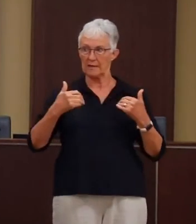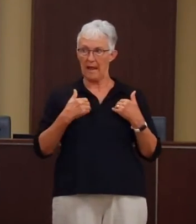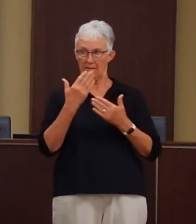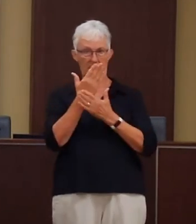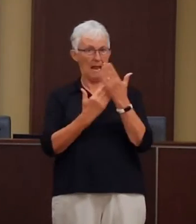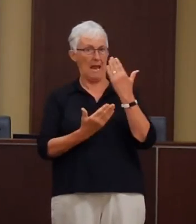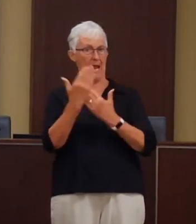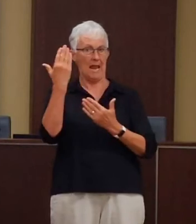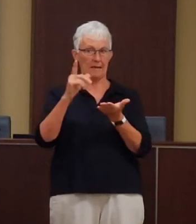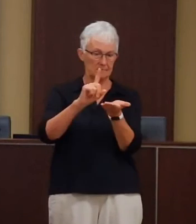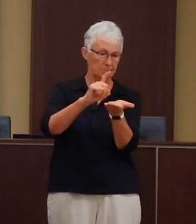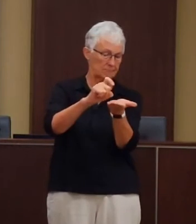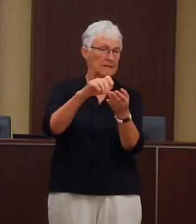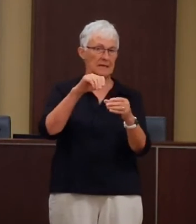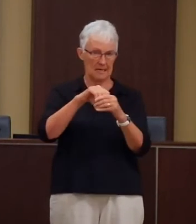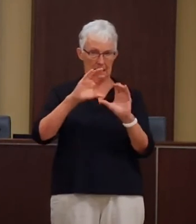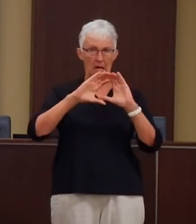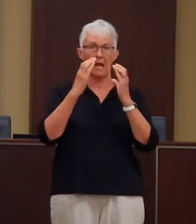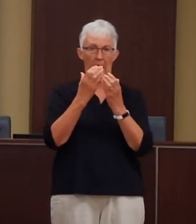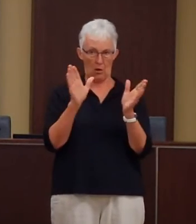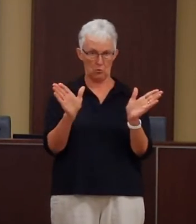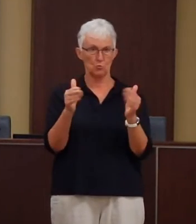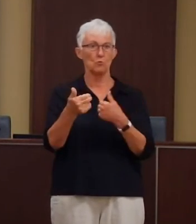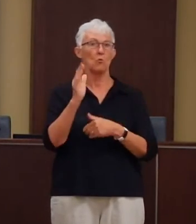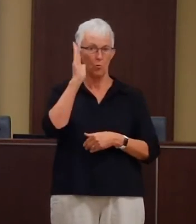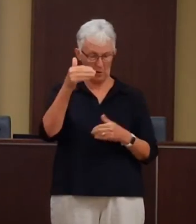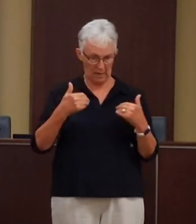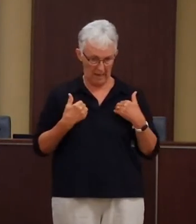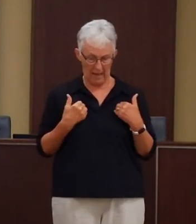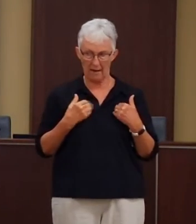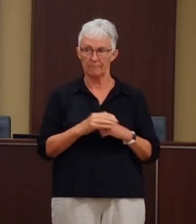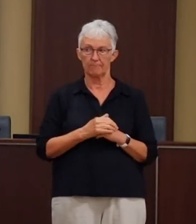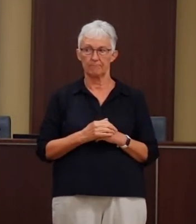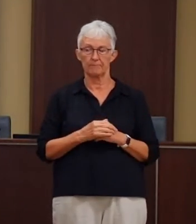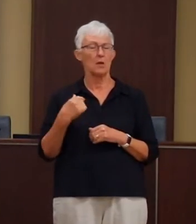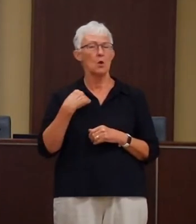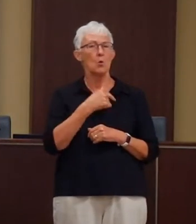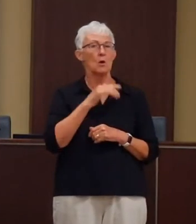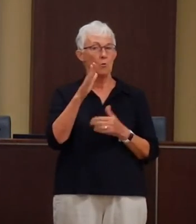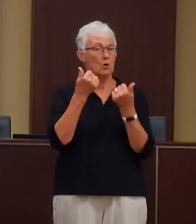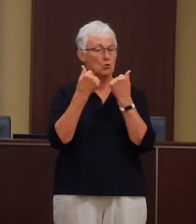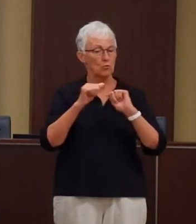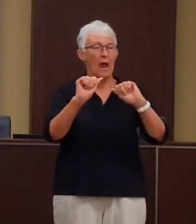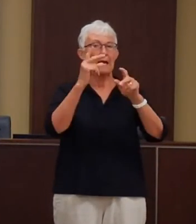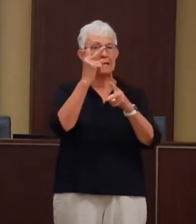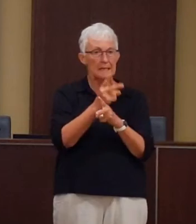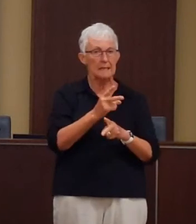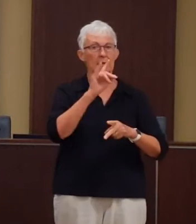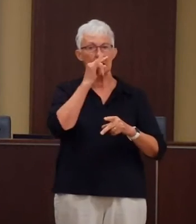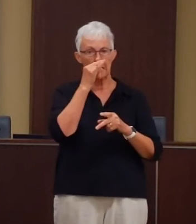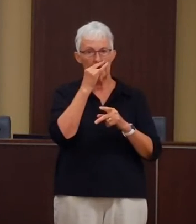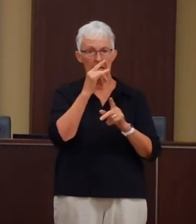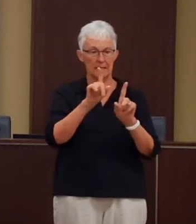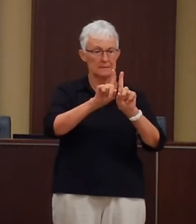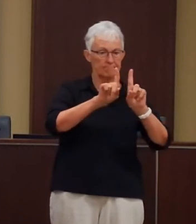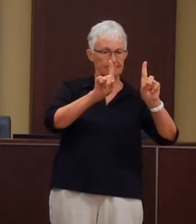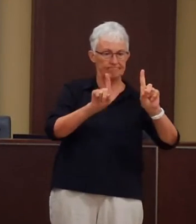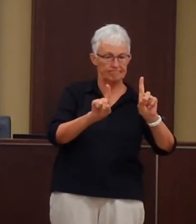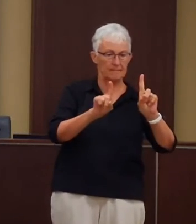all of our common areas. And we're going to do our best to maintain 3 to 6 feet of distance between people, students and